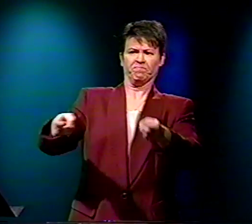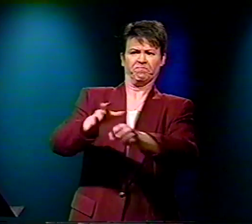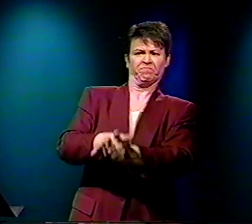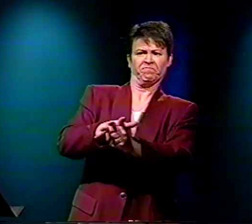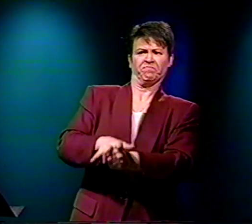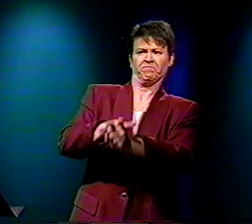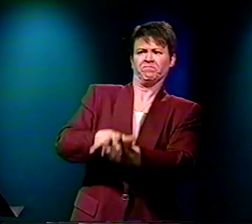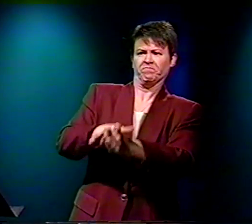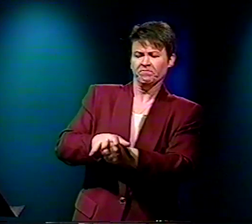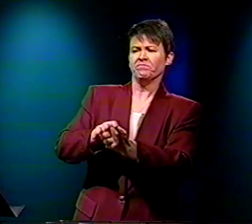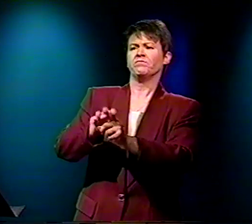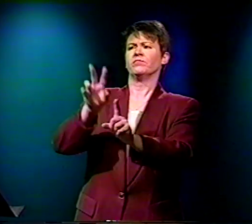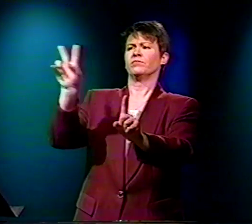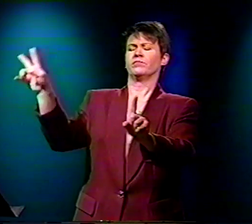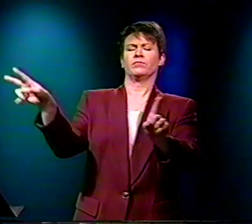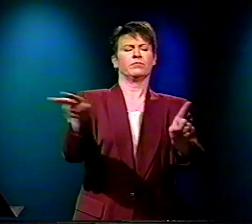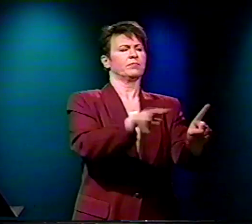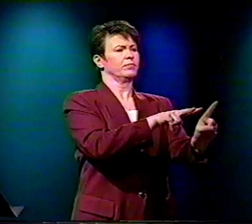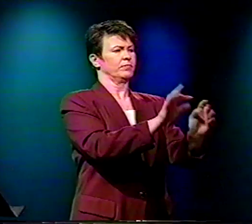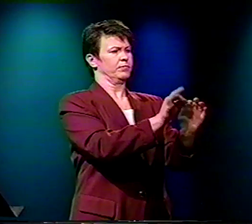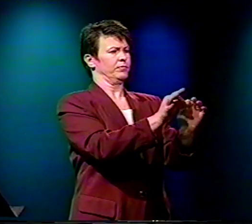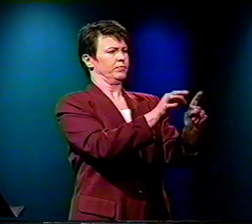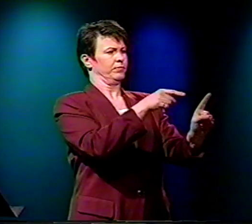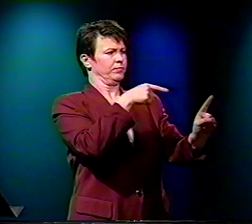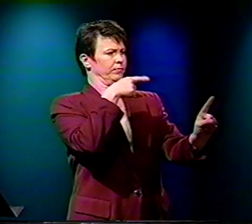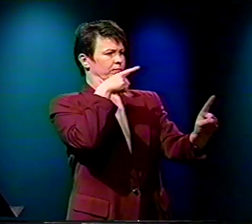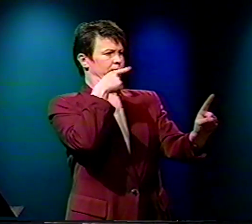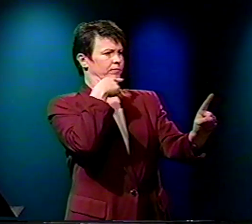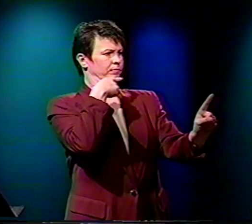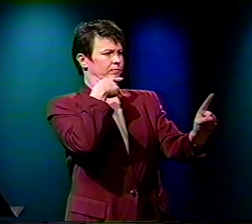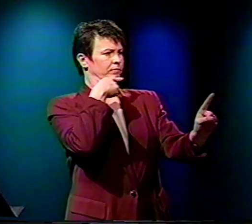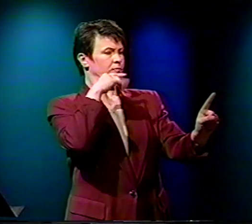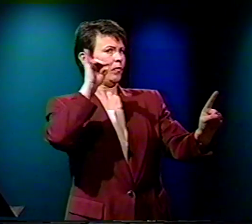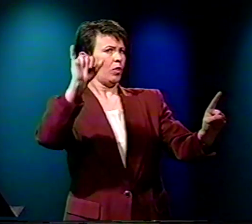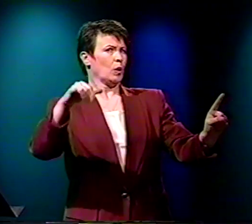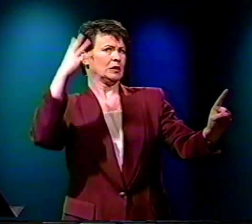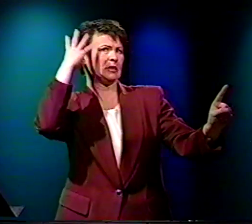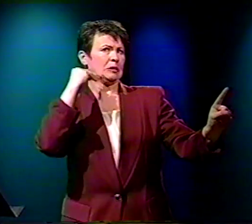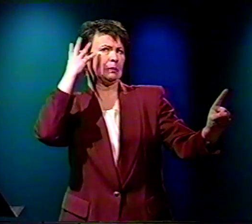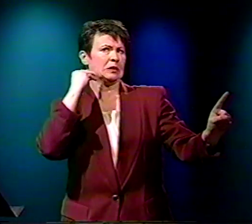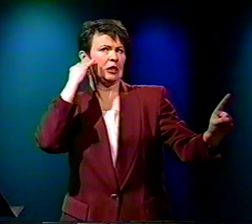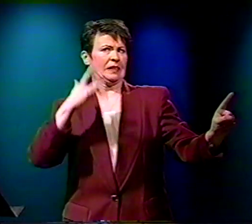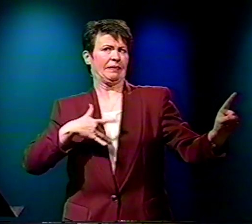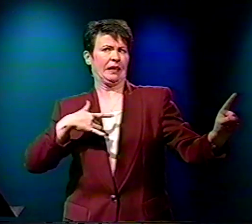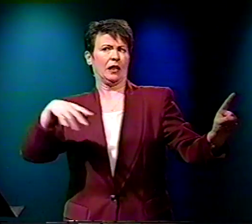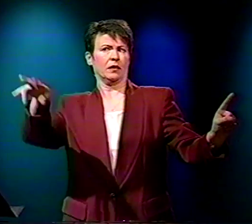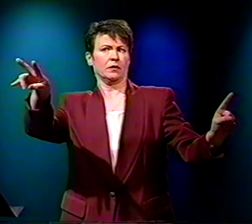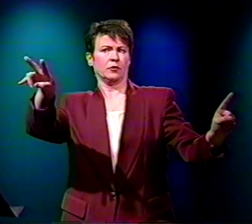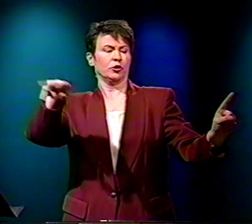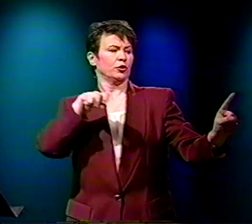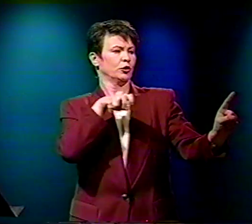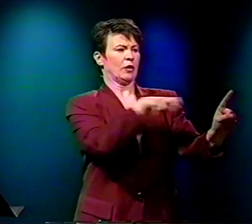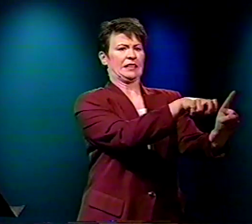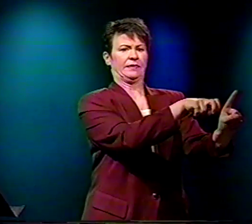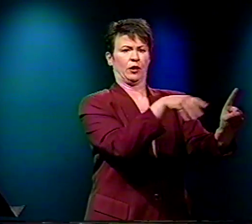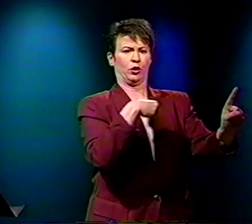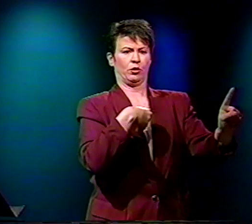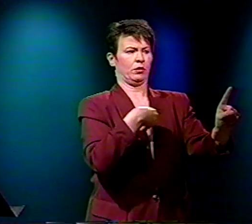their lives, where hearing people have constantly oppressed them by taking control, they transfer those experiences that they've had throughout their